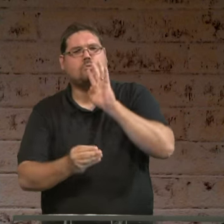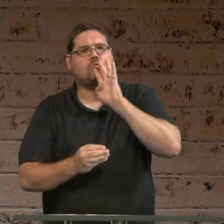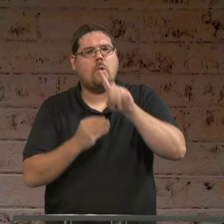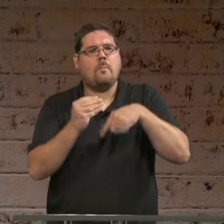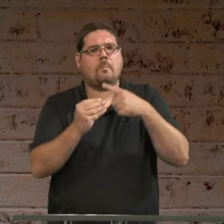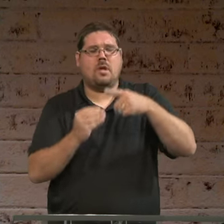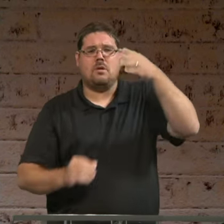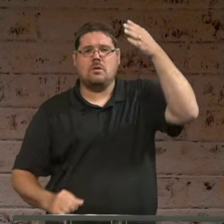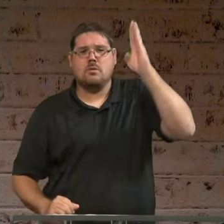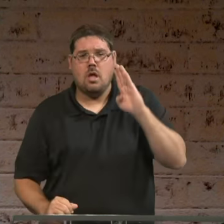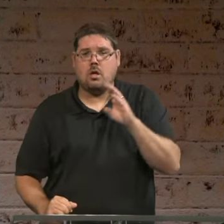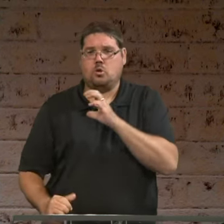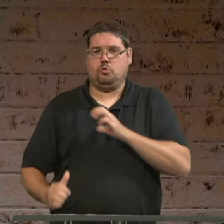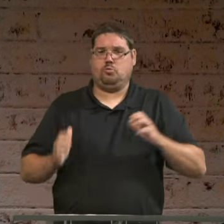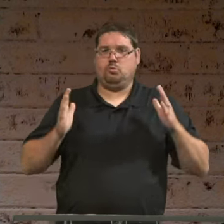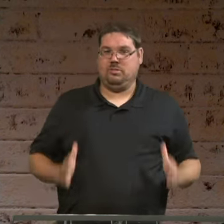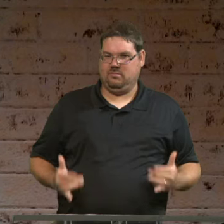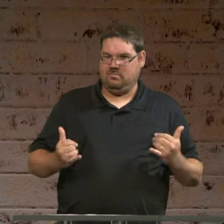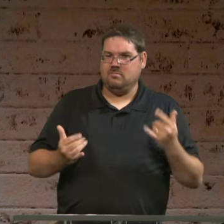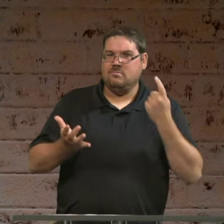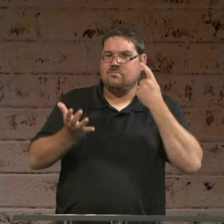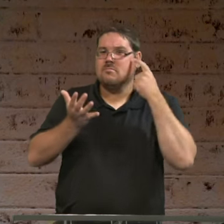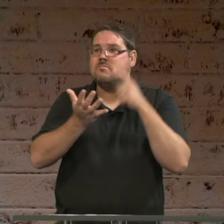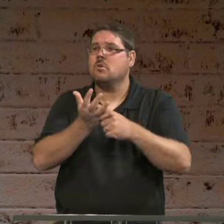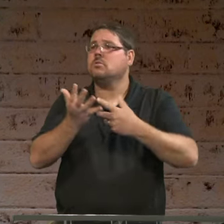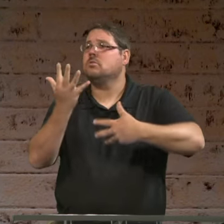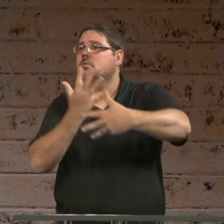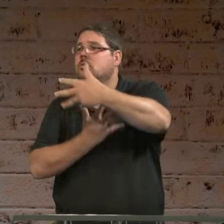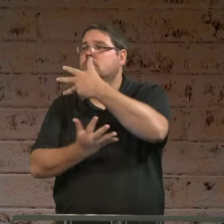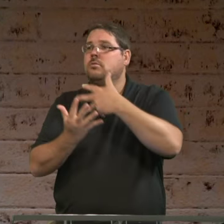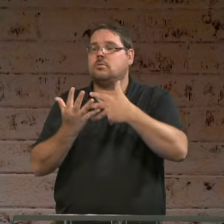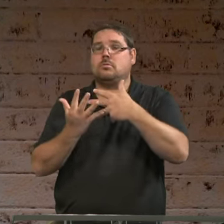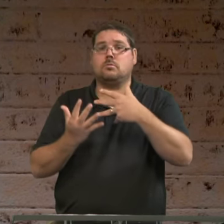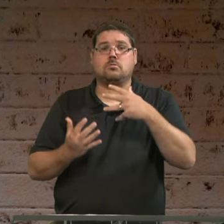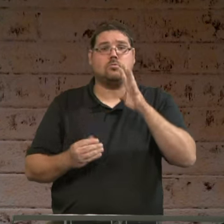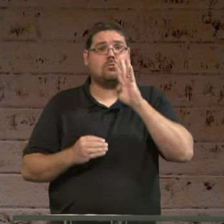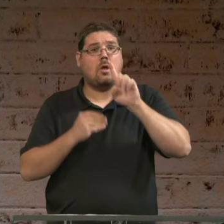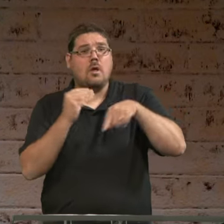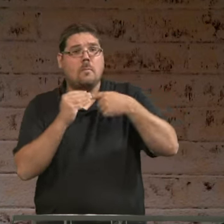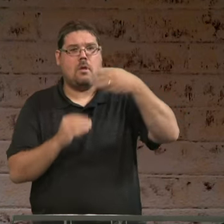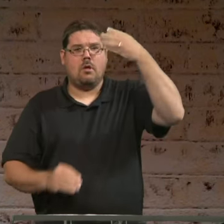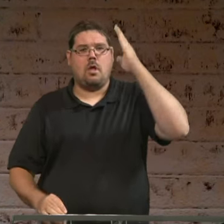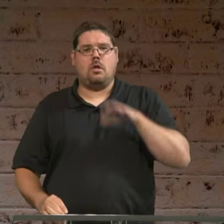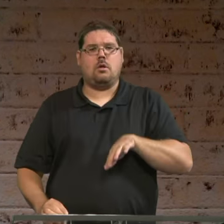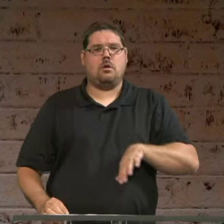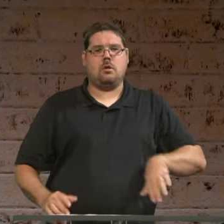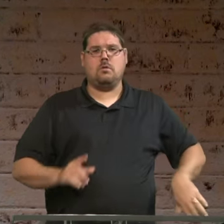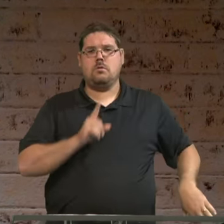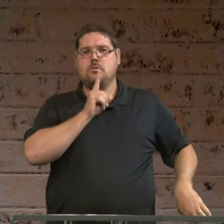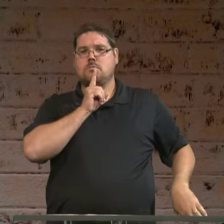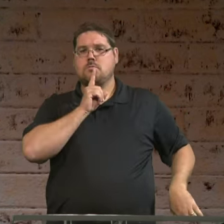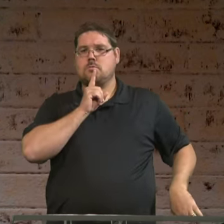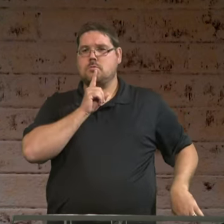push for people to not talk about God. I noticed even Christian people don't talk about God so